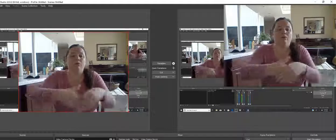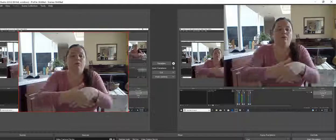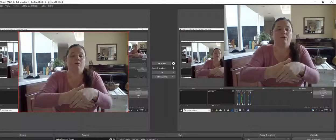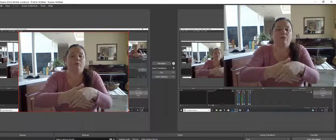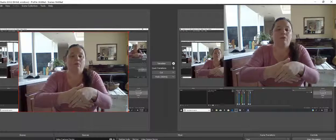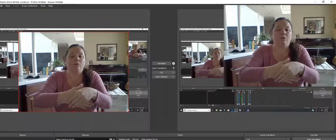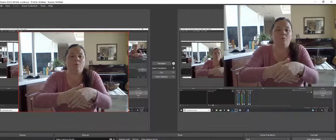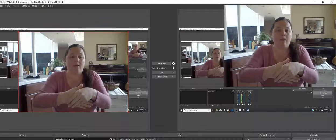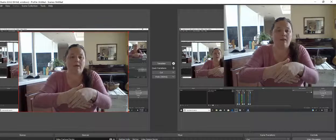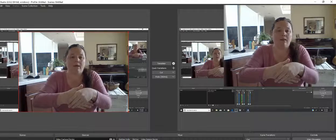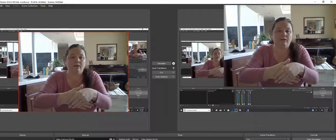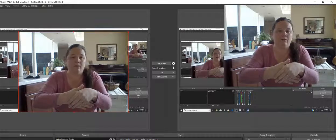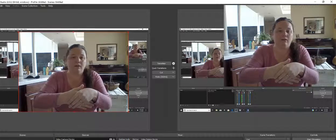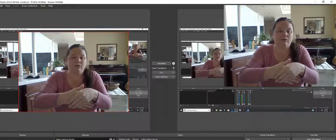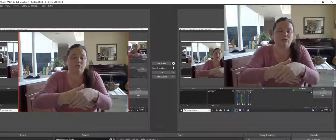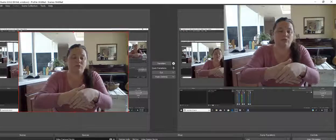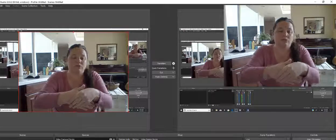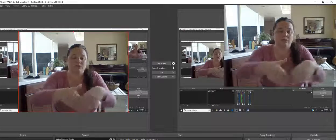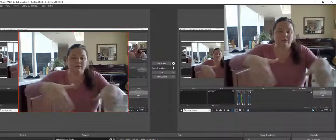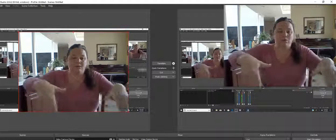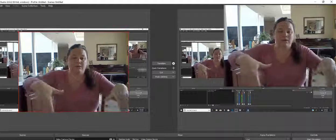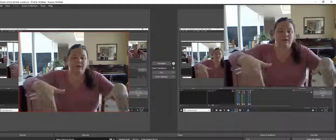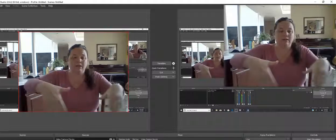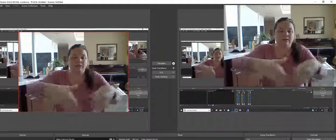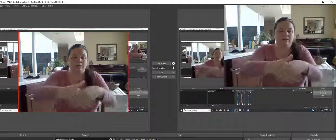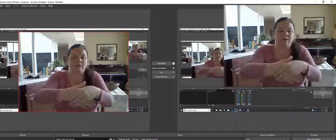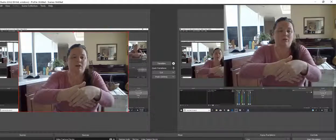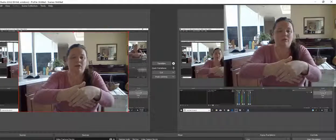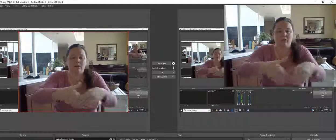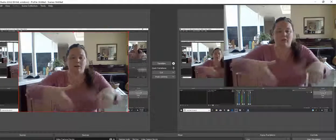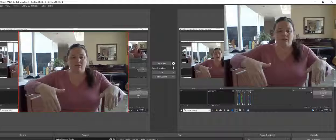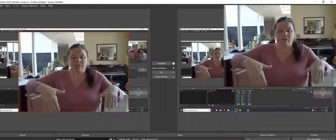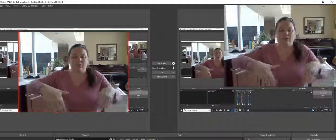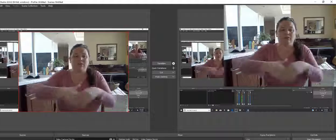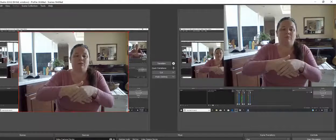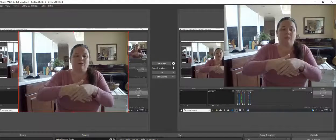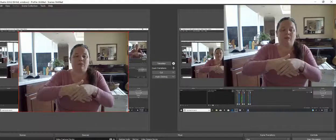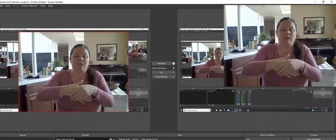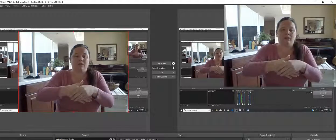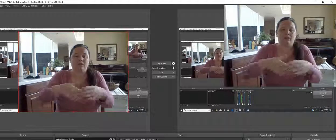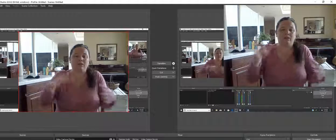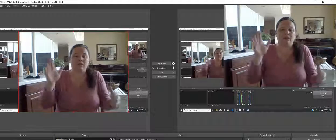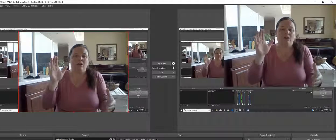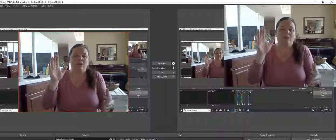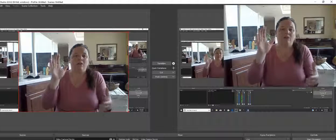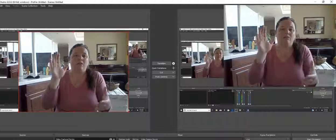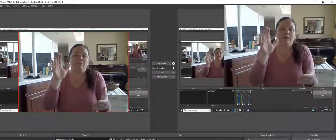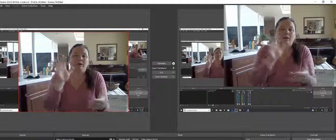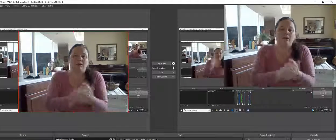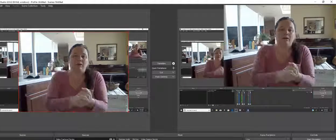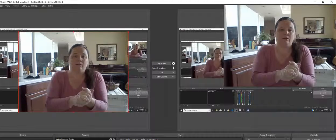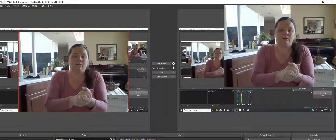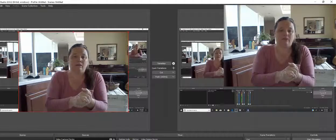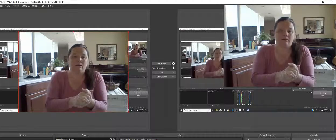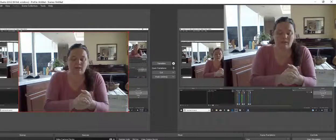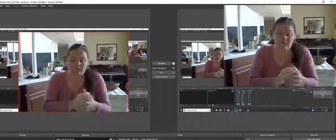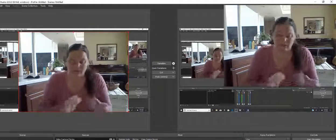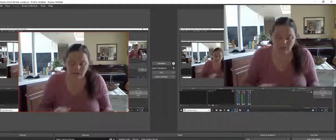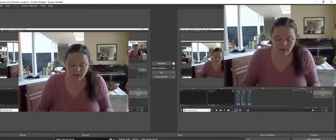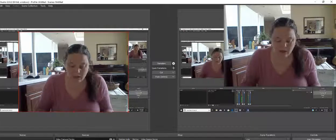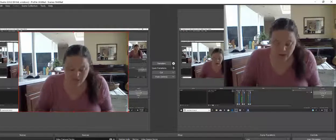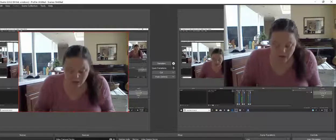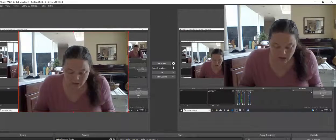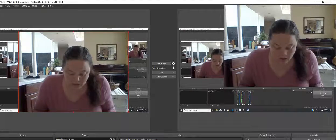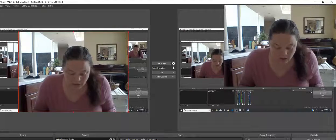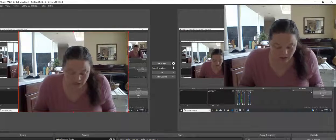or a wedding. Okay, those are two different ones. The wedding is like ceremony, the hands come together like this, and married is like